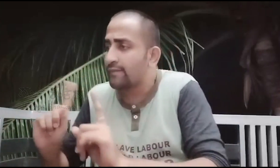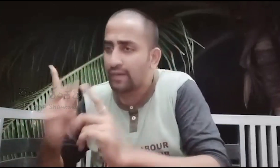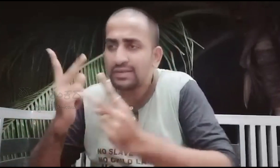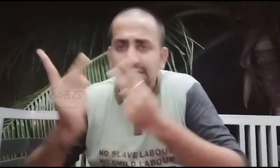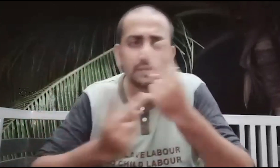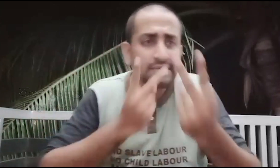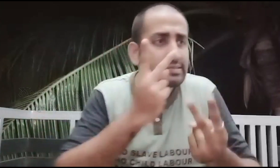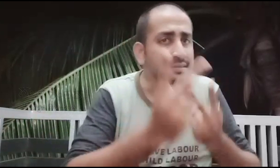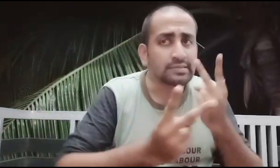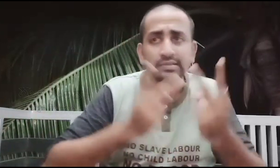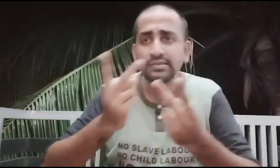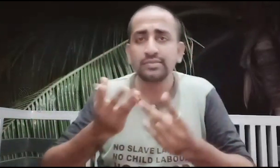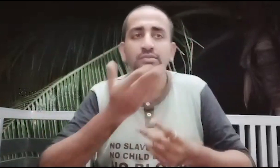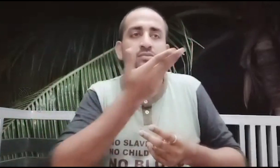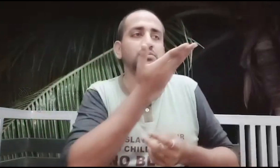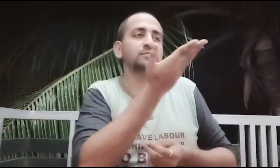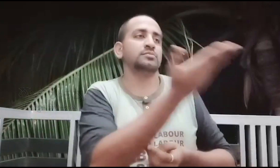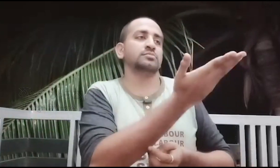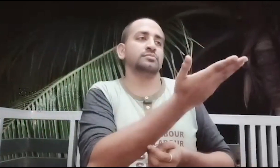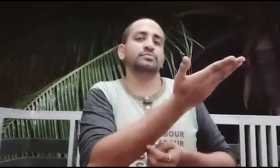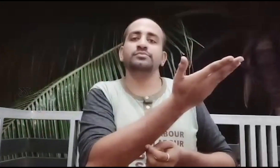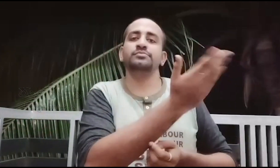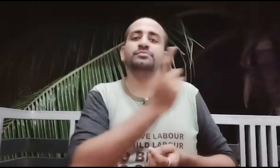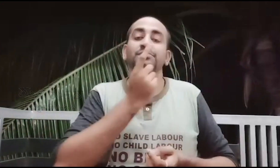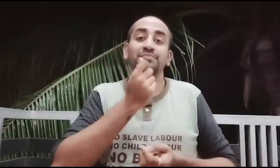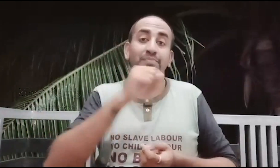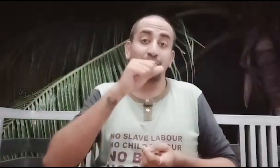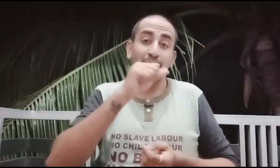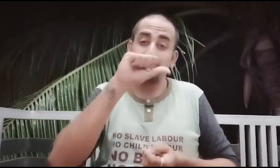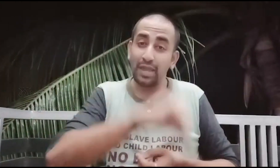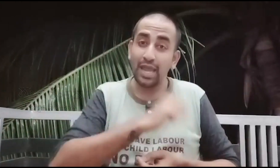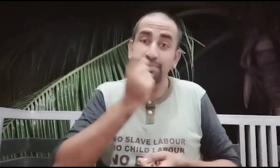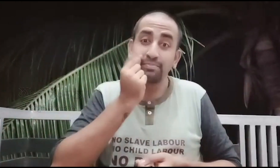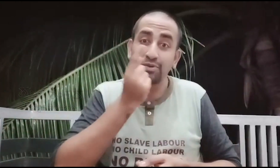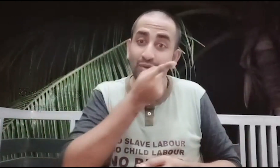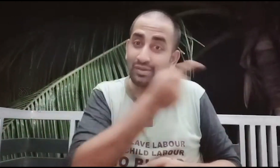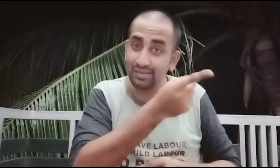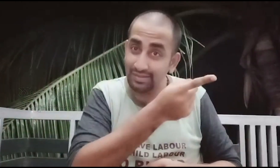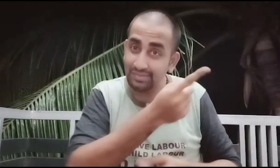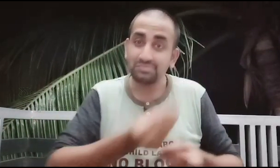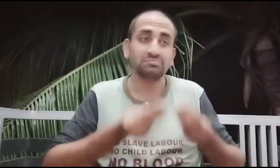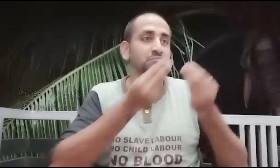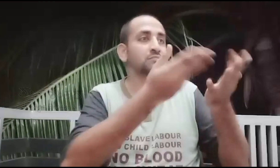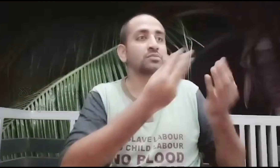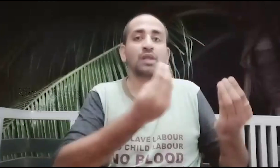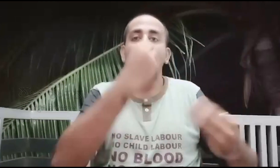Where is it? Where is it? He searched and searched and searched. Then he realized that the bad man must have taken it.